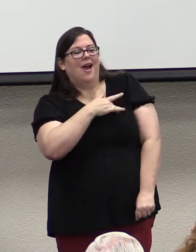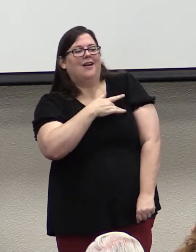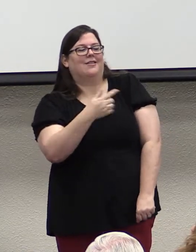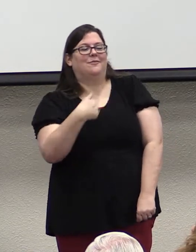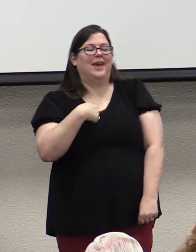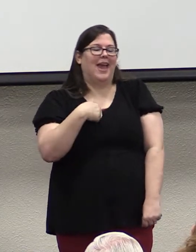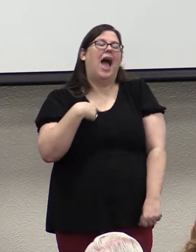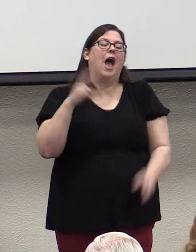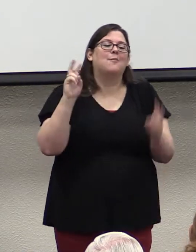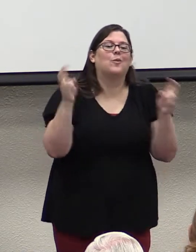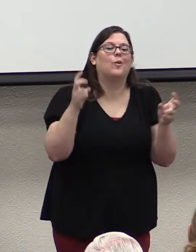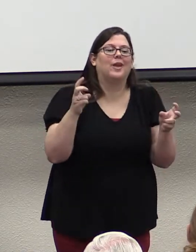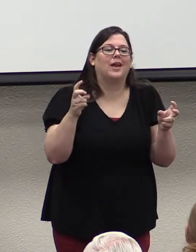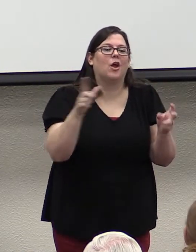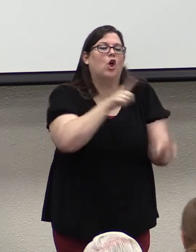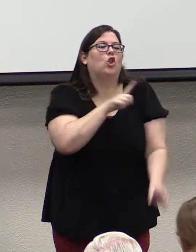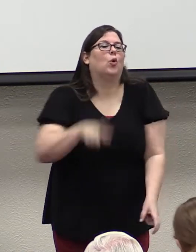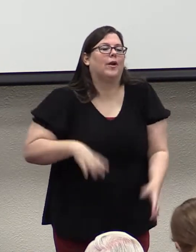sorry.